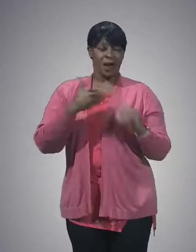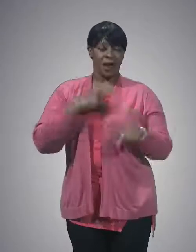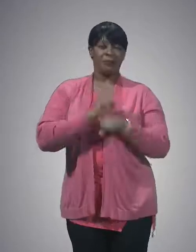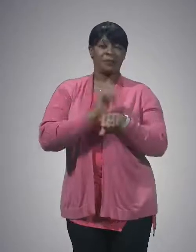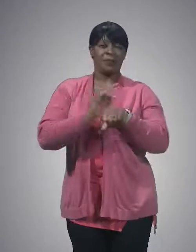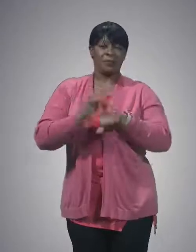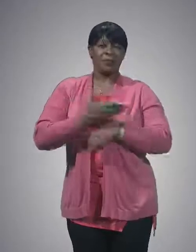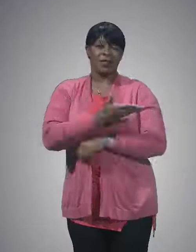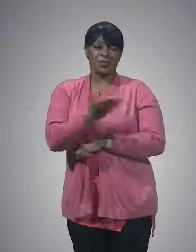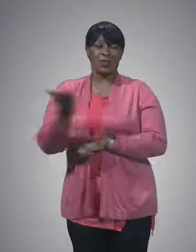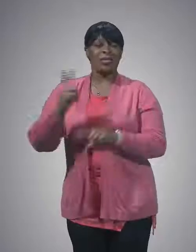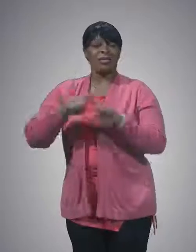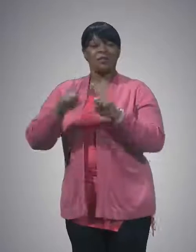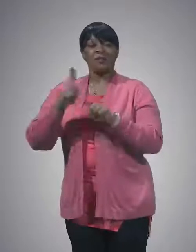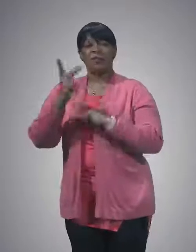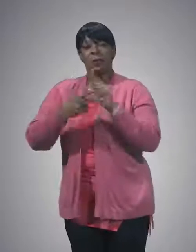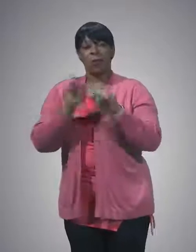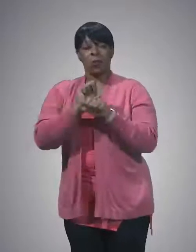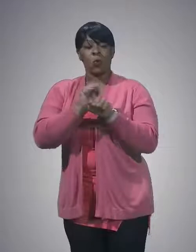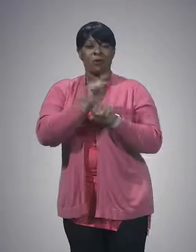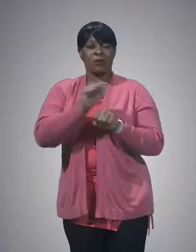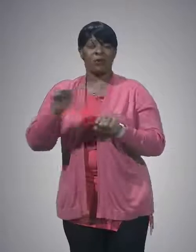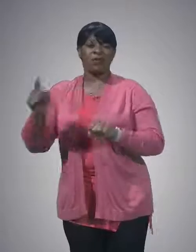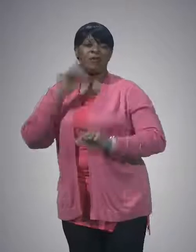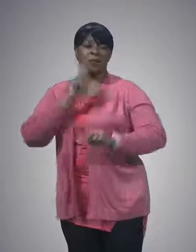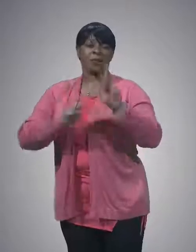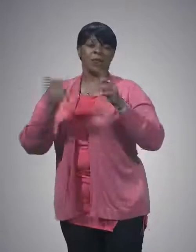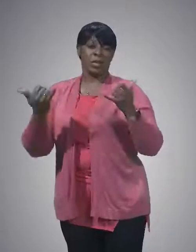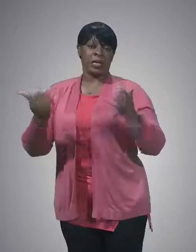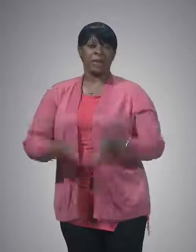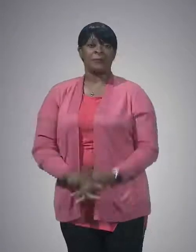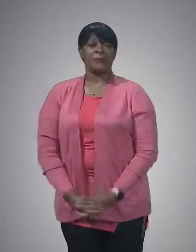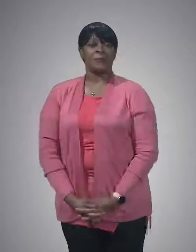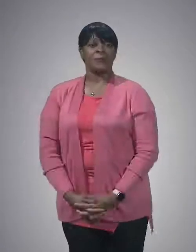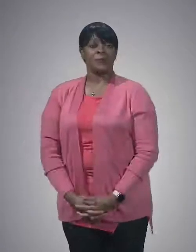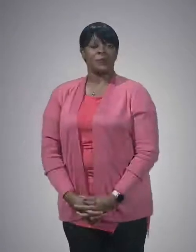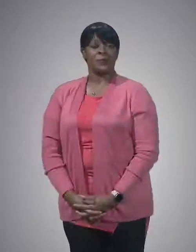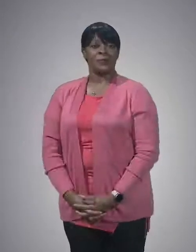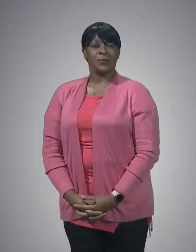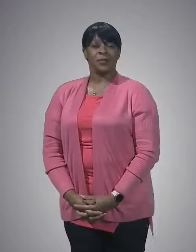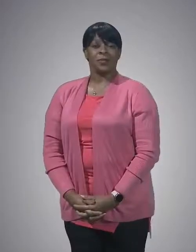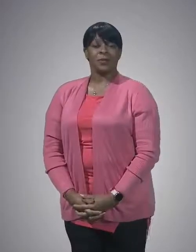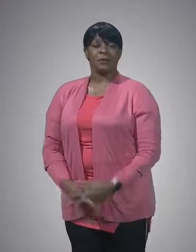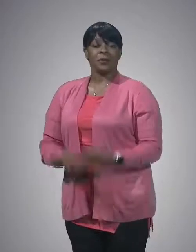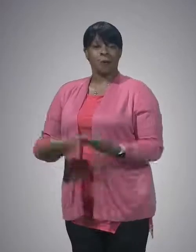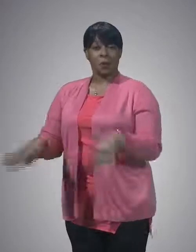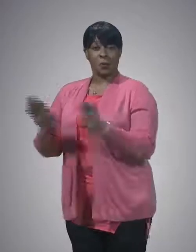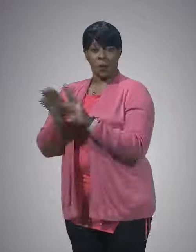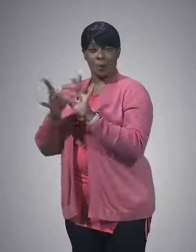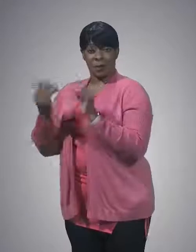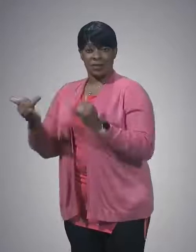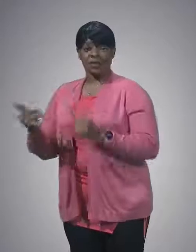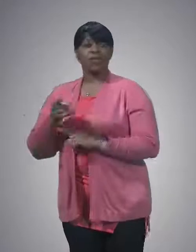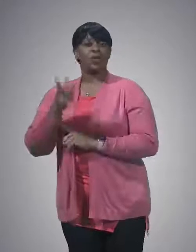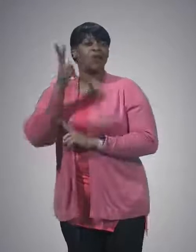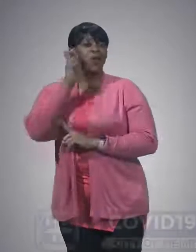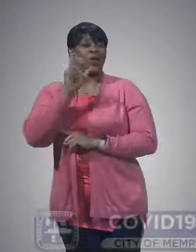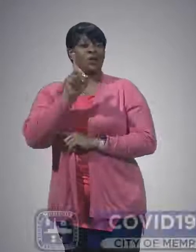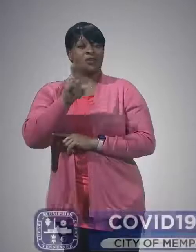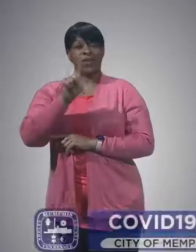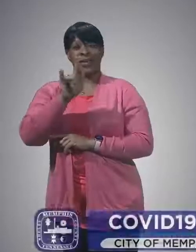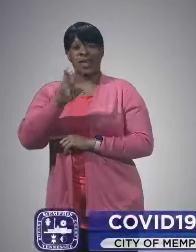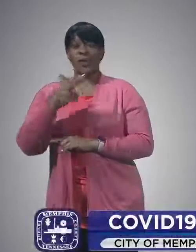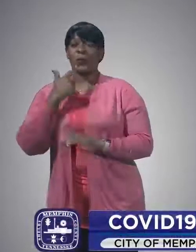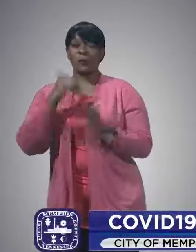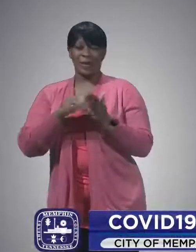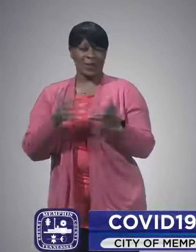in many of those roles available for people today. Are there any closing messages today? So I think you heard Dr. Taylor repeat